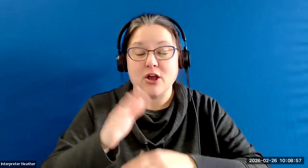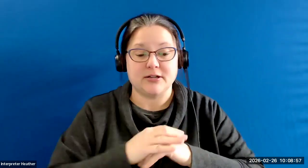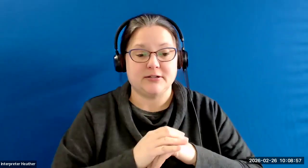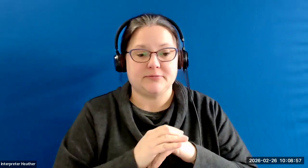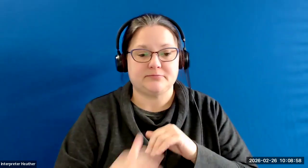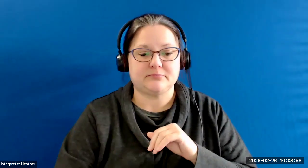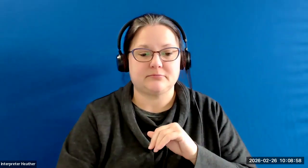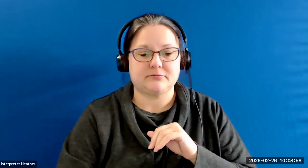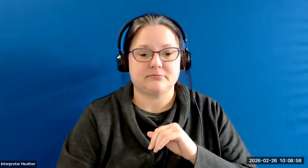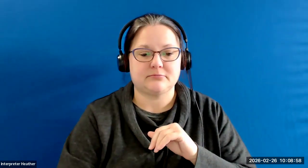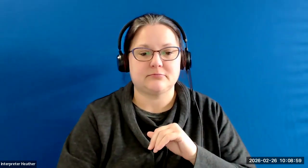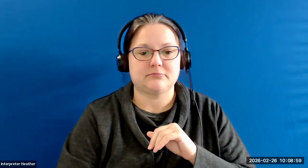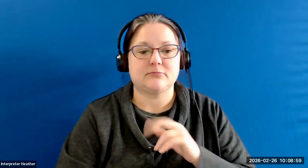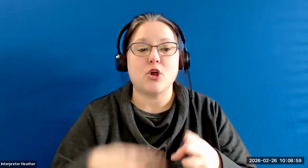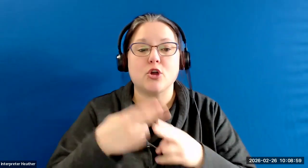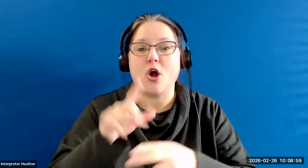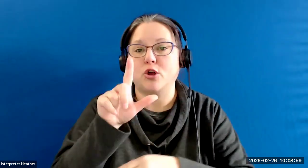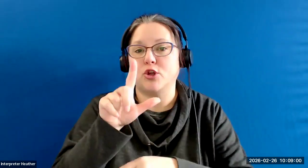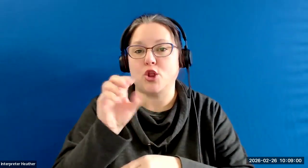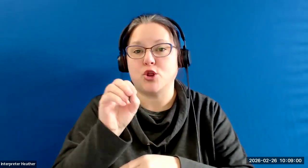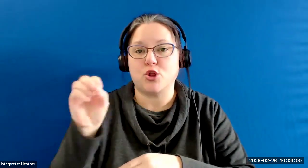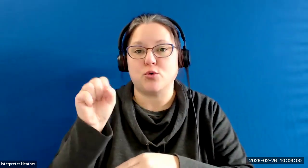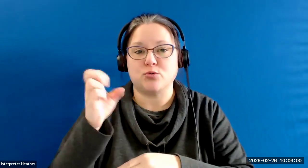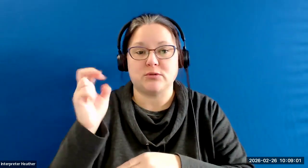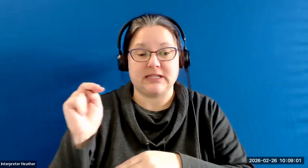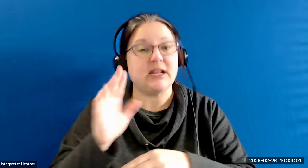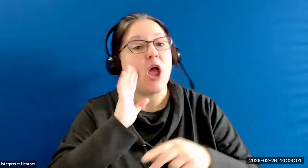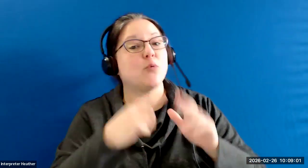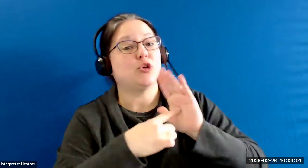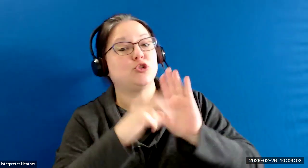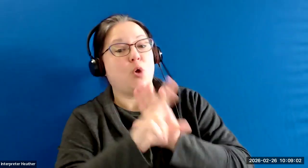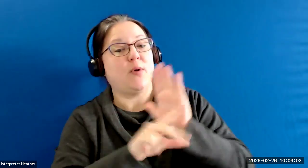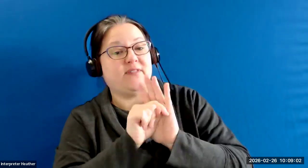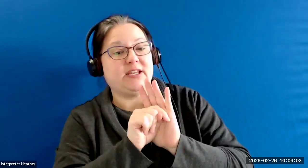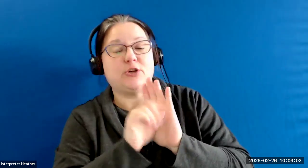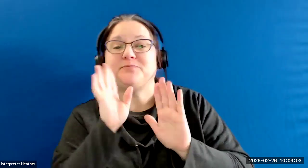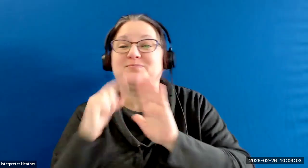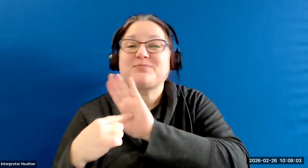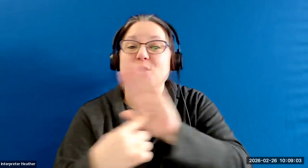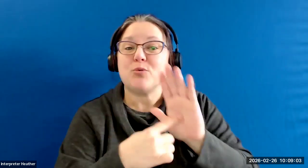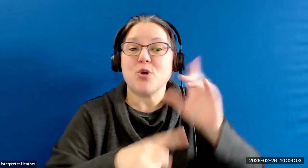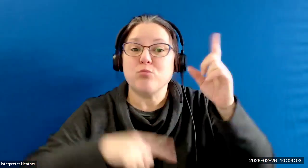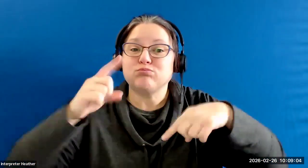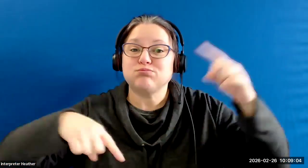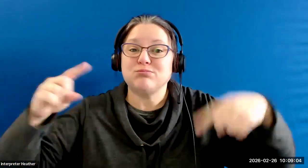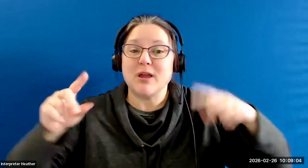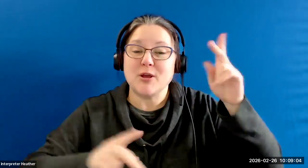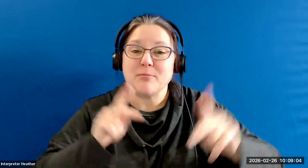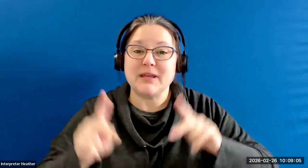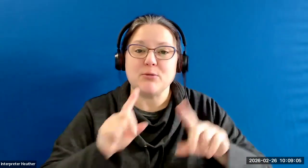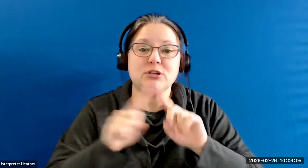Loosen by Ali Halpert. The video will show a variety of musicians of